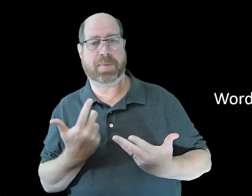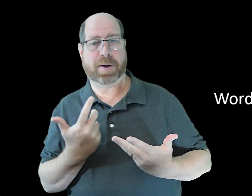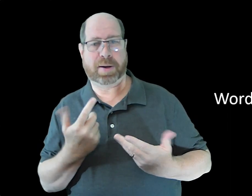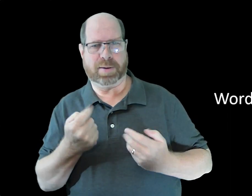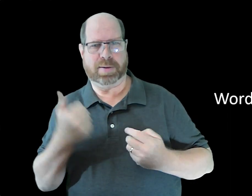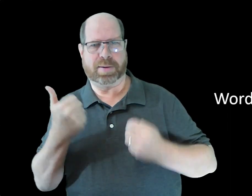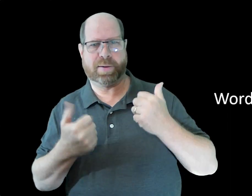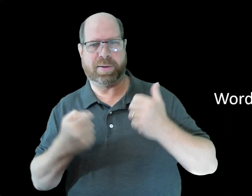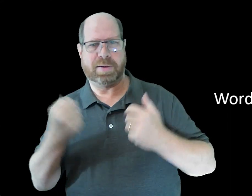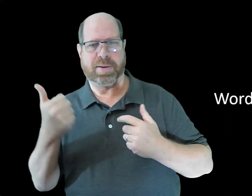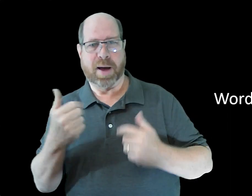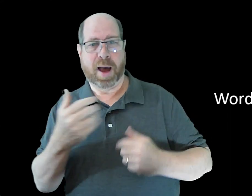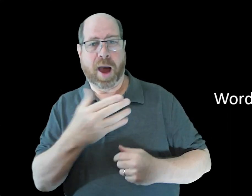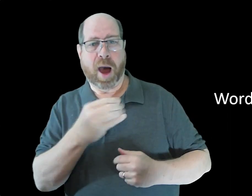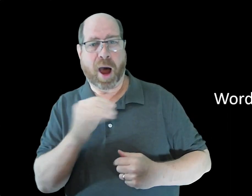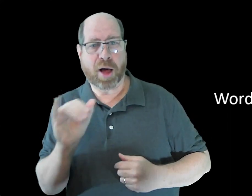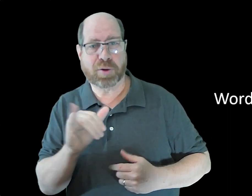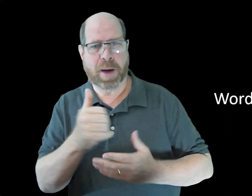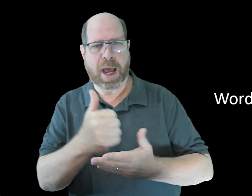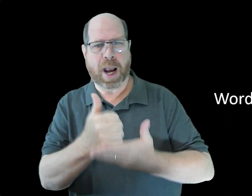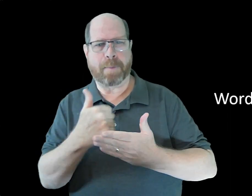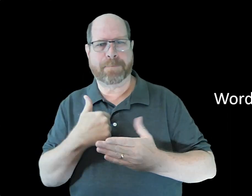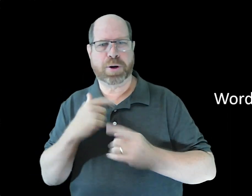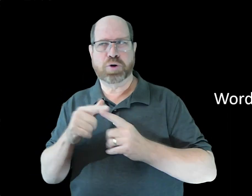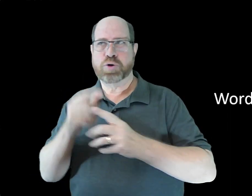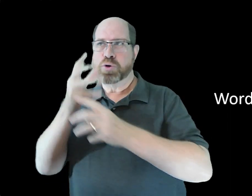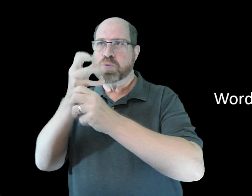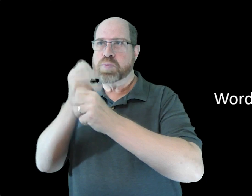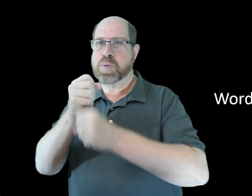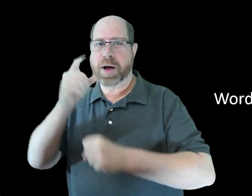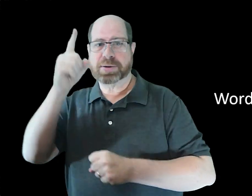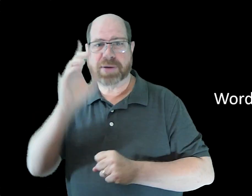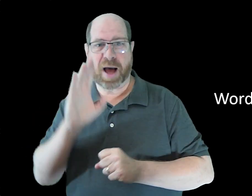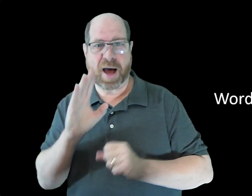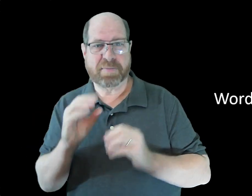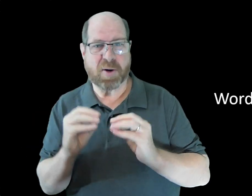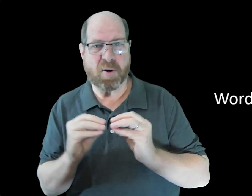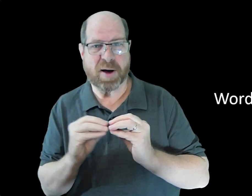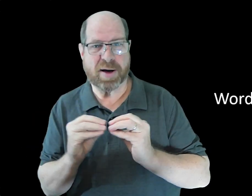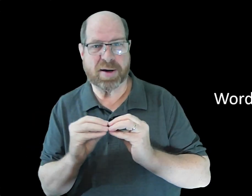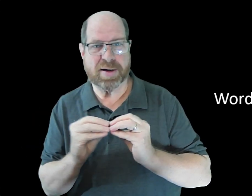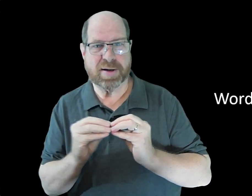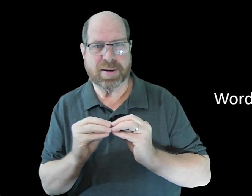So thank you very much for taking the time to share what you're seeing, what you're going through with everyone.